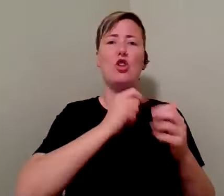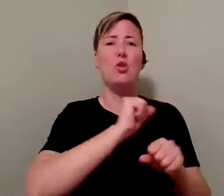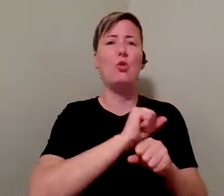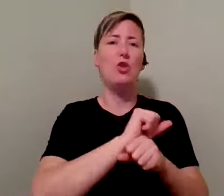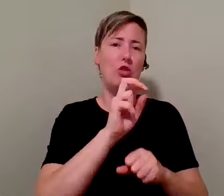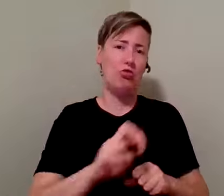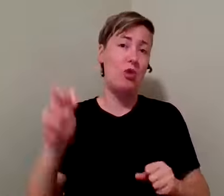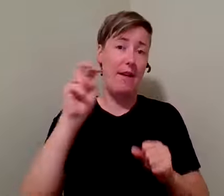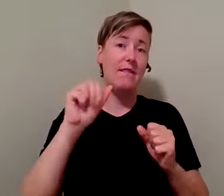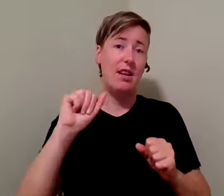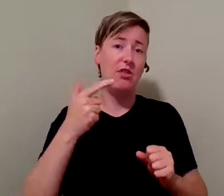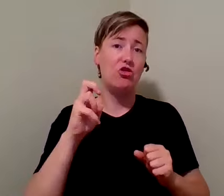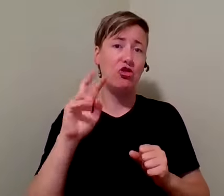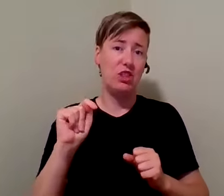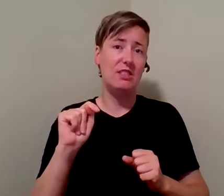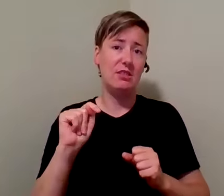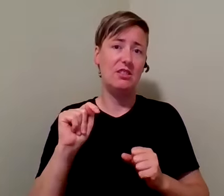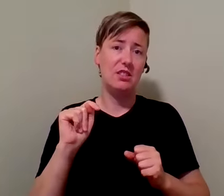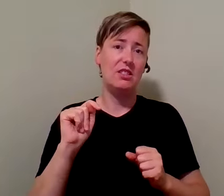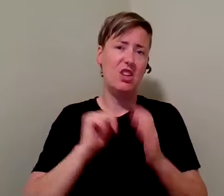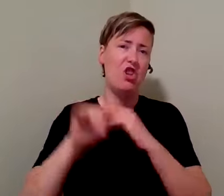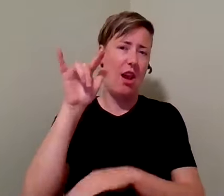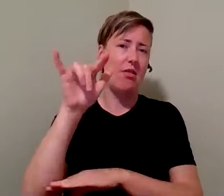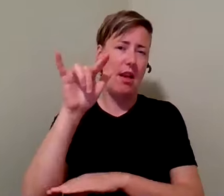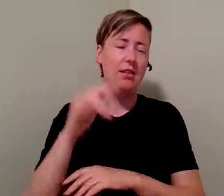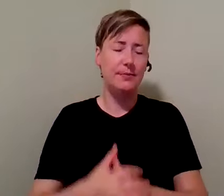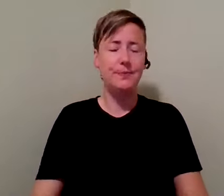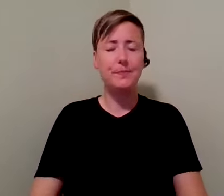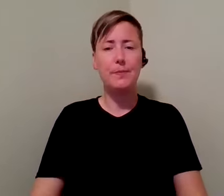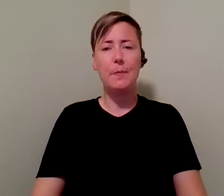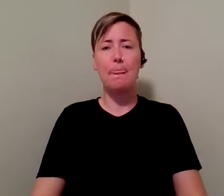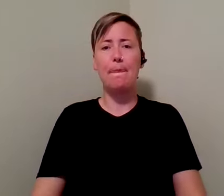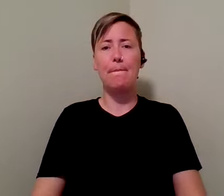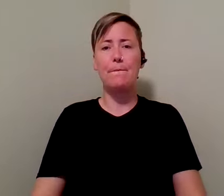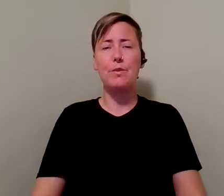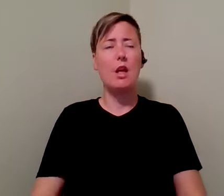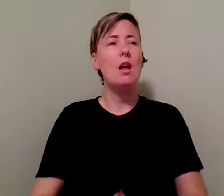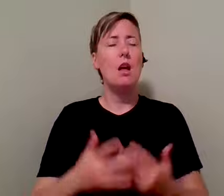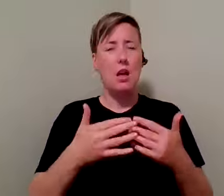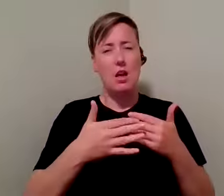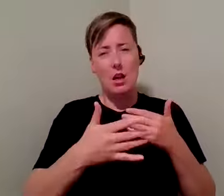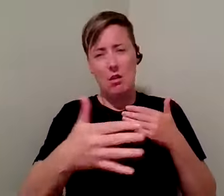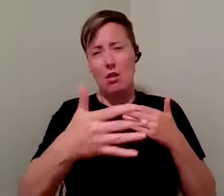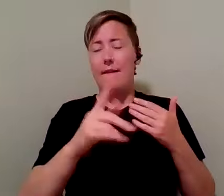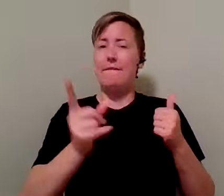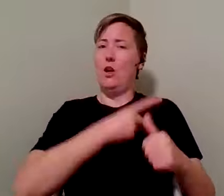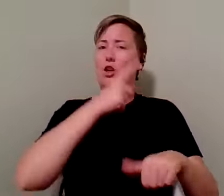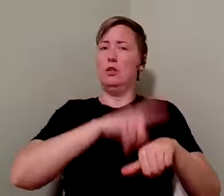business. So I think I'd like to get to my first blackout because that was really the day after I finished